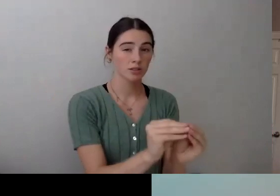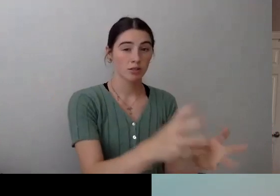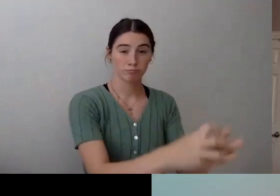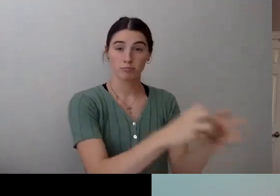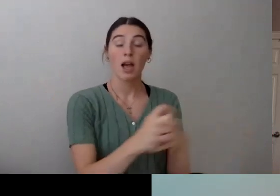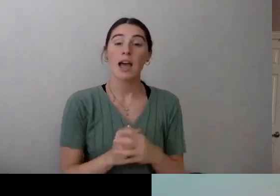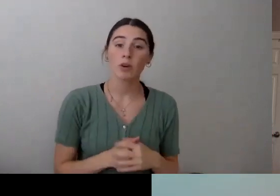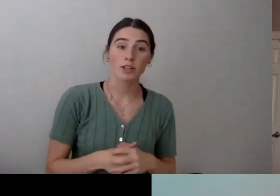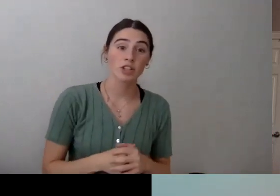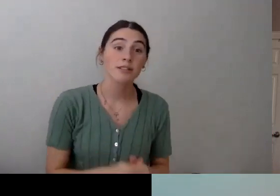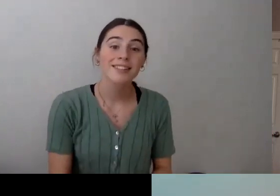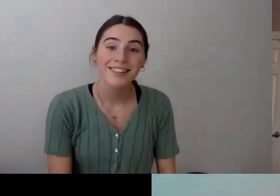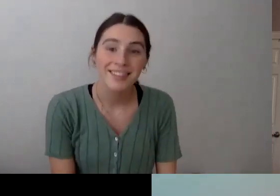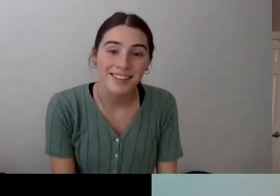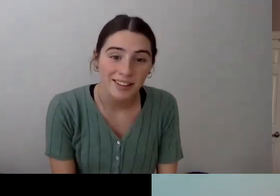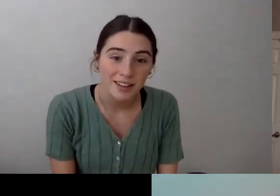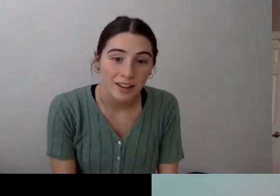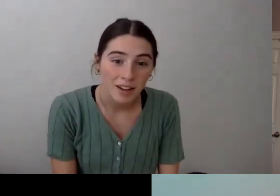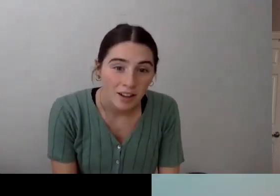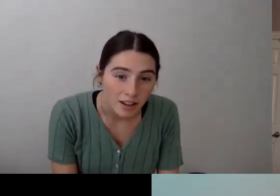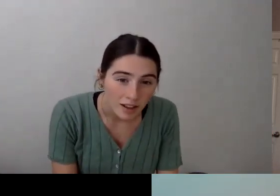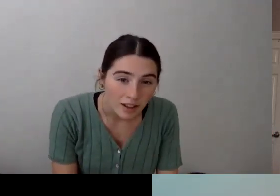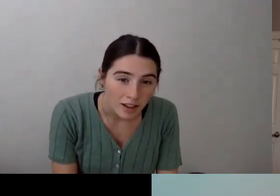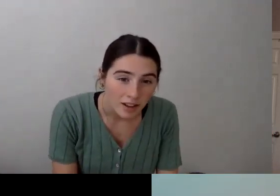Oh yes, please go ahead.